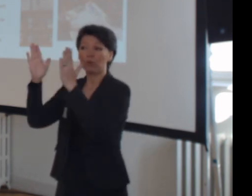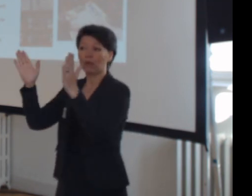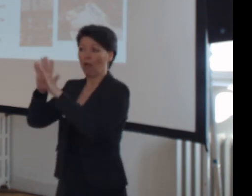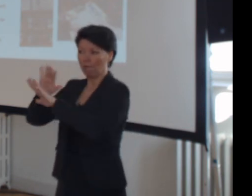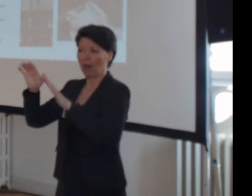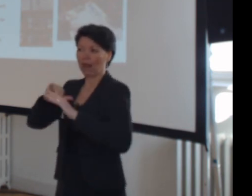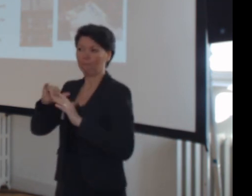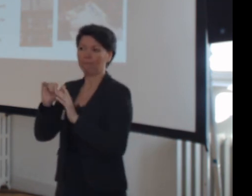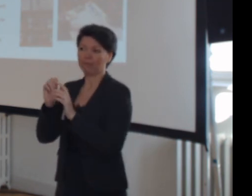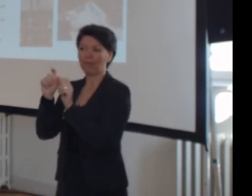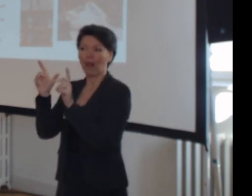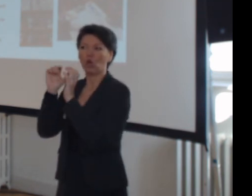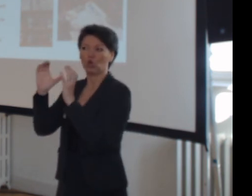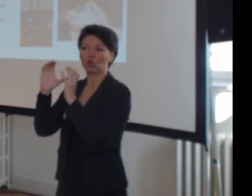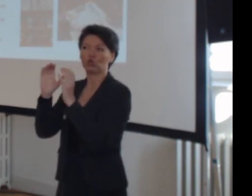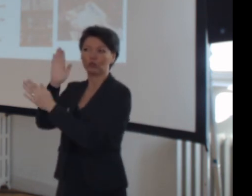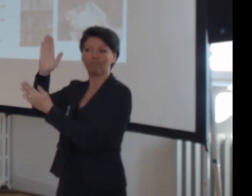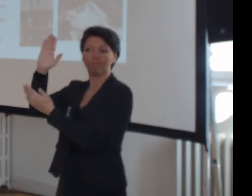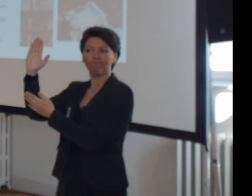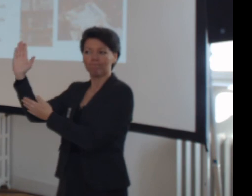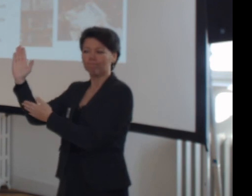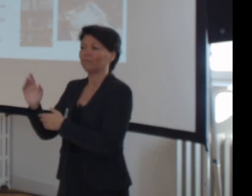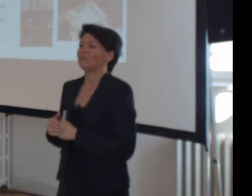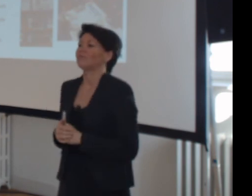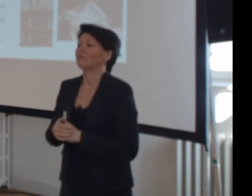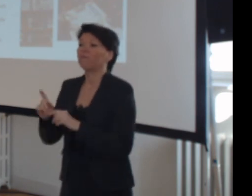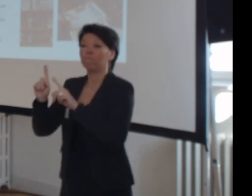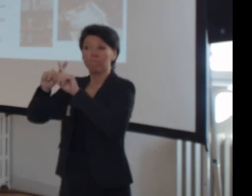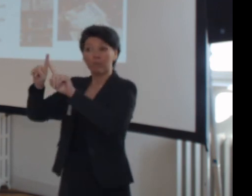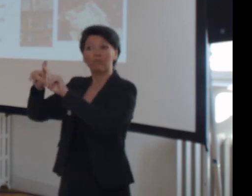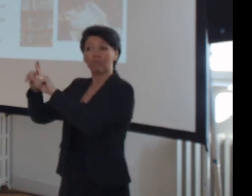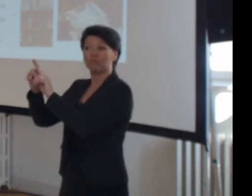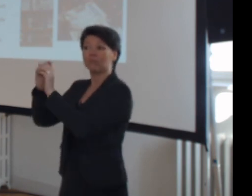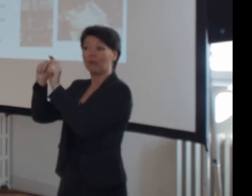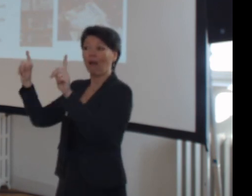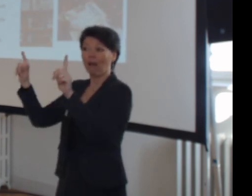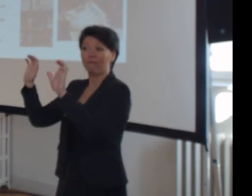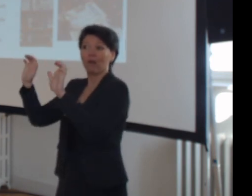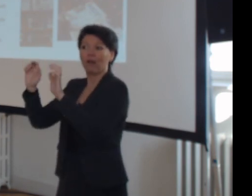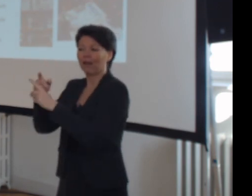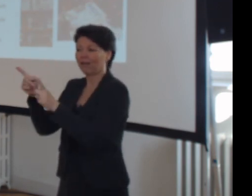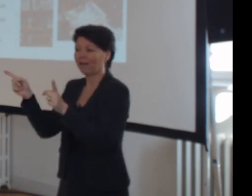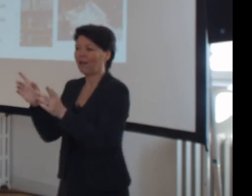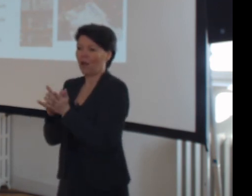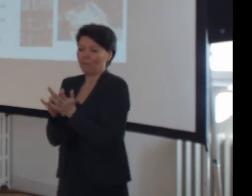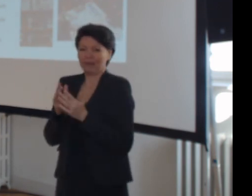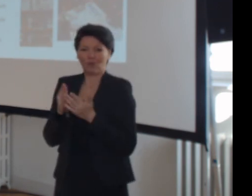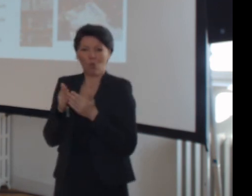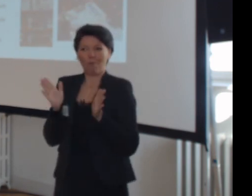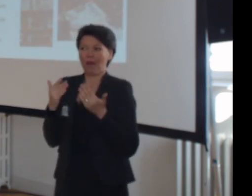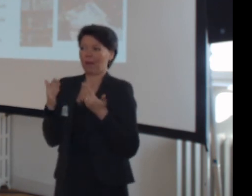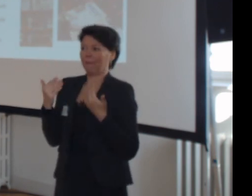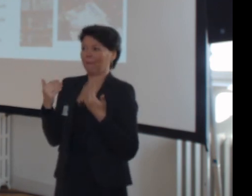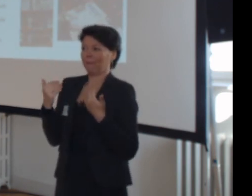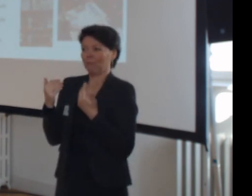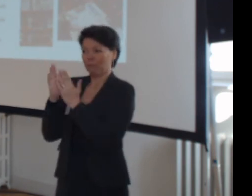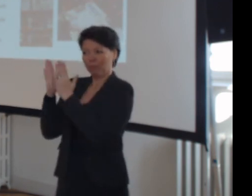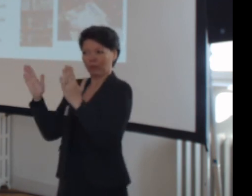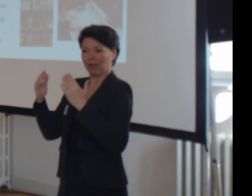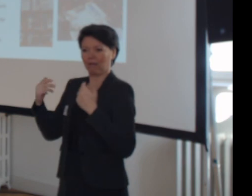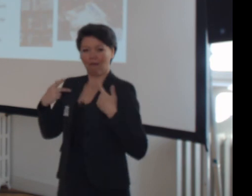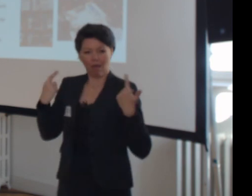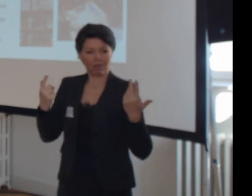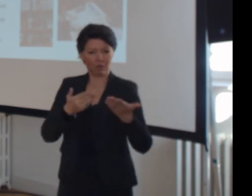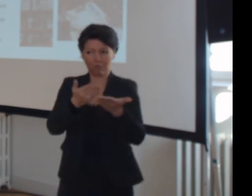have language courses. Many languages, because public libraries are the places where